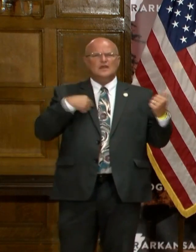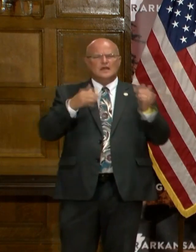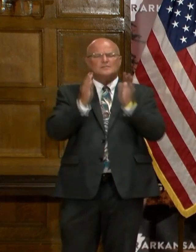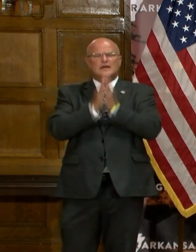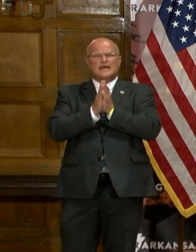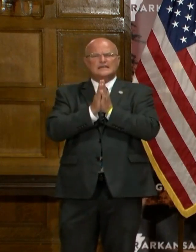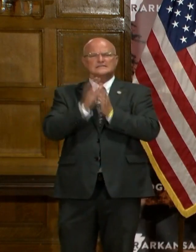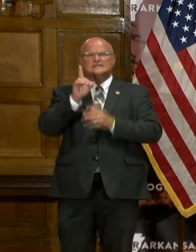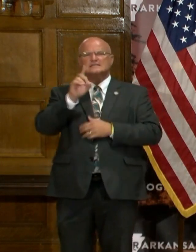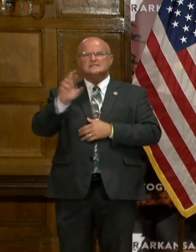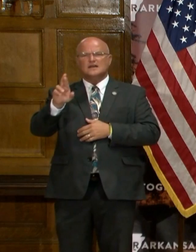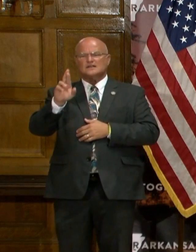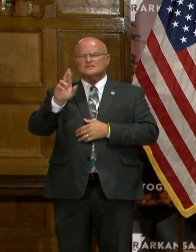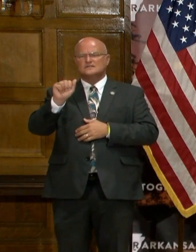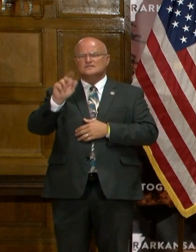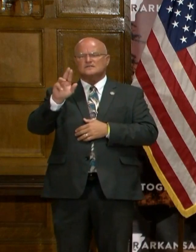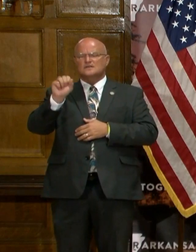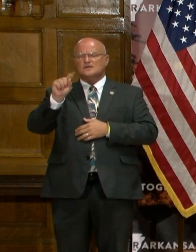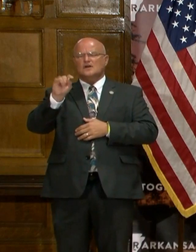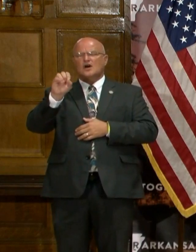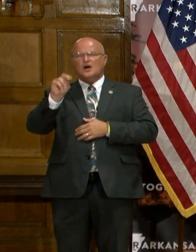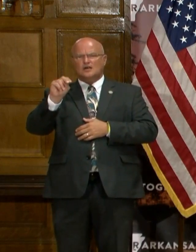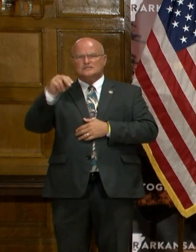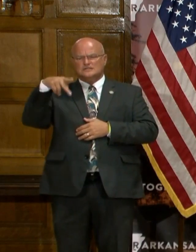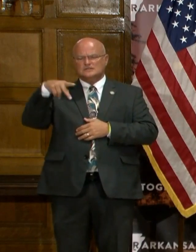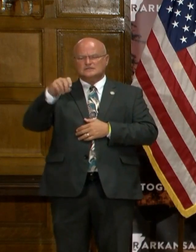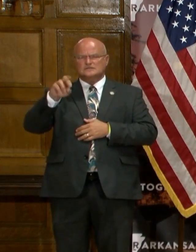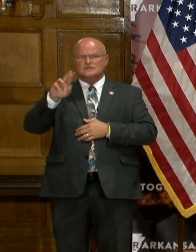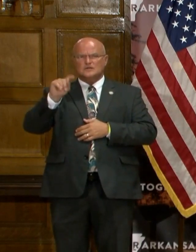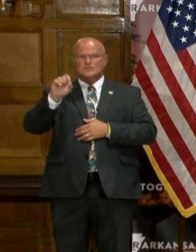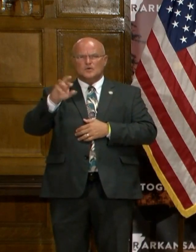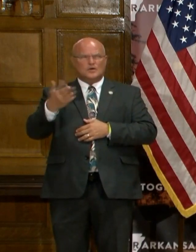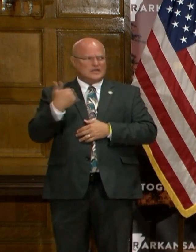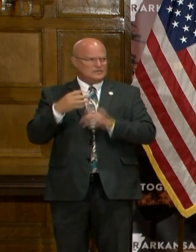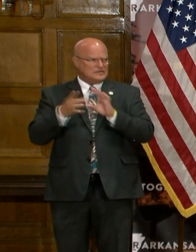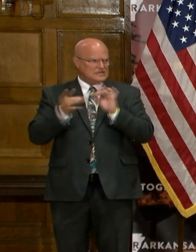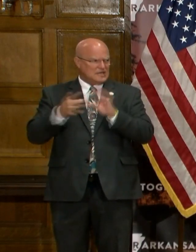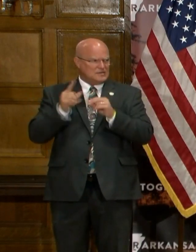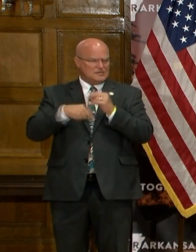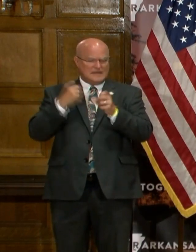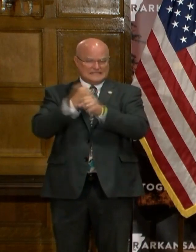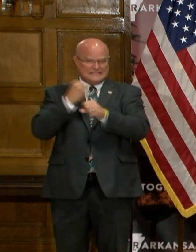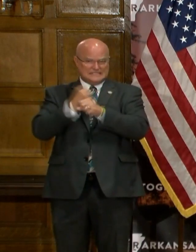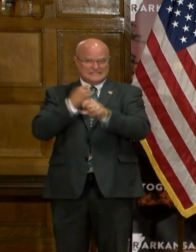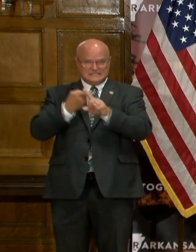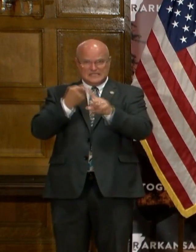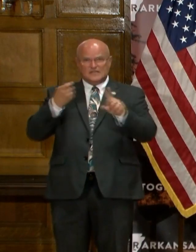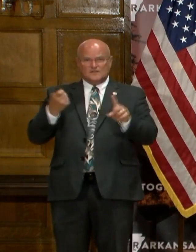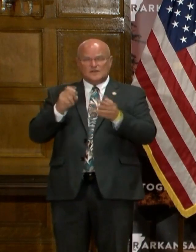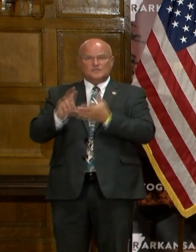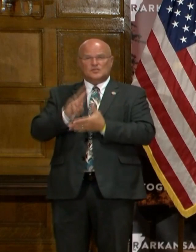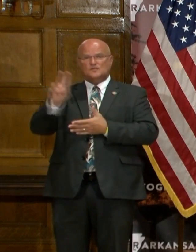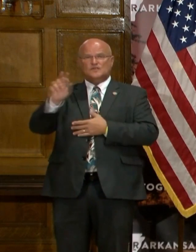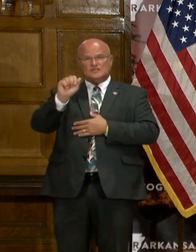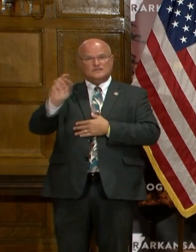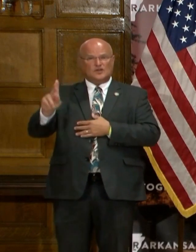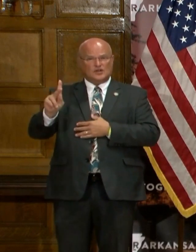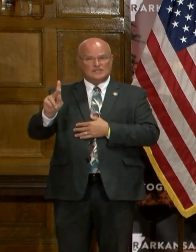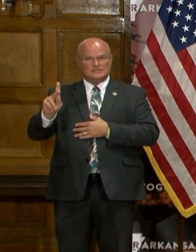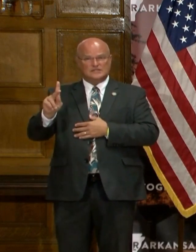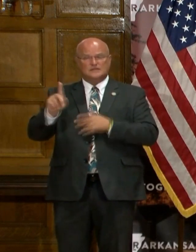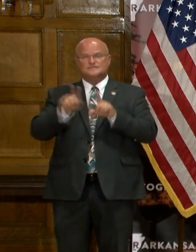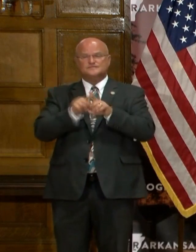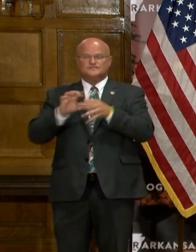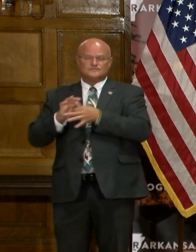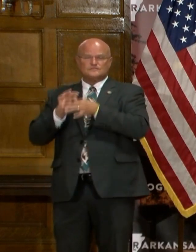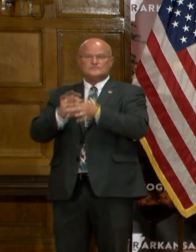ask Dr. Austin Porter or Stephanie. Dr. Porter, can you comment on the statistics from the University of Arkansas as